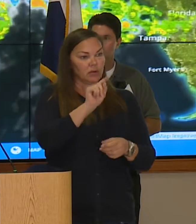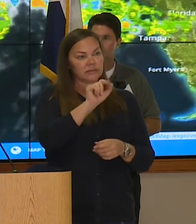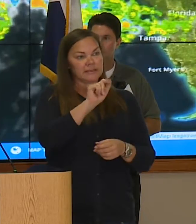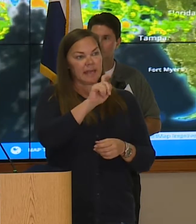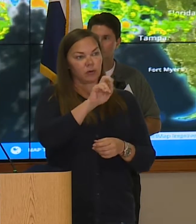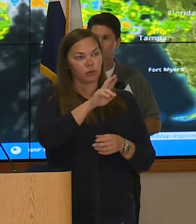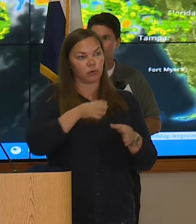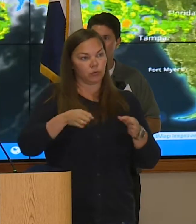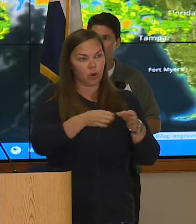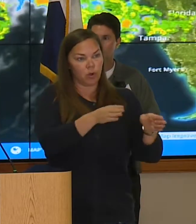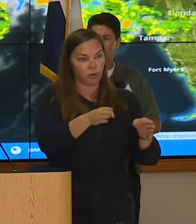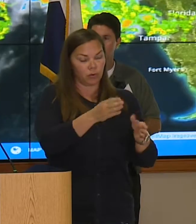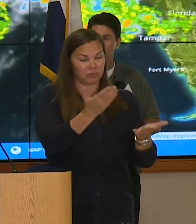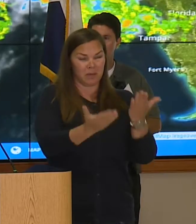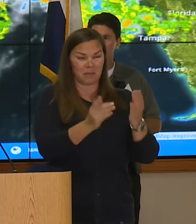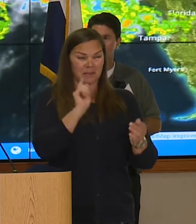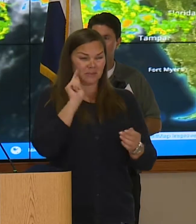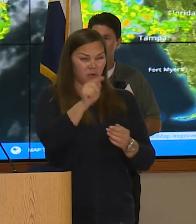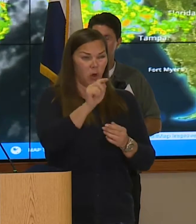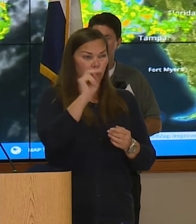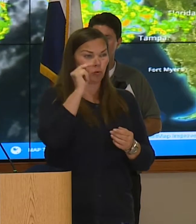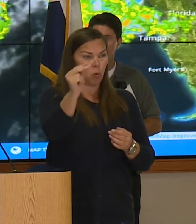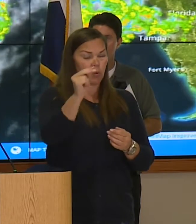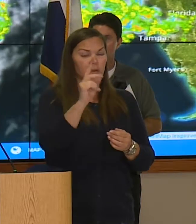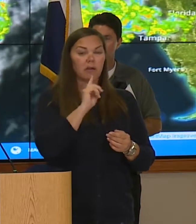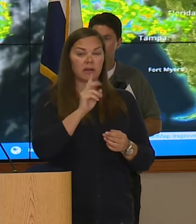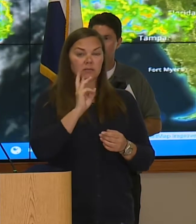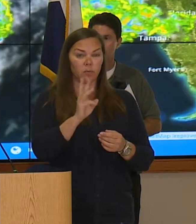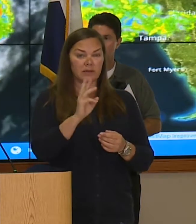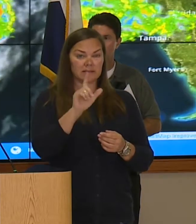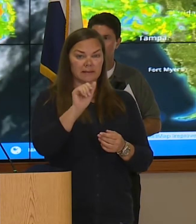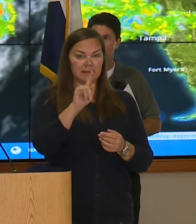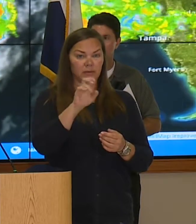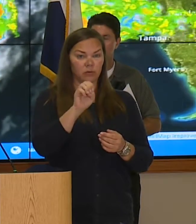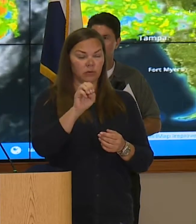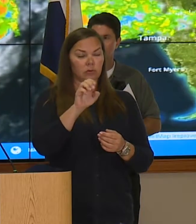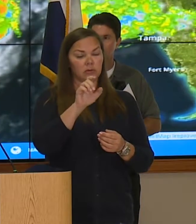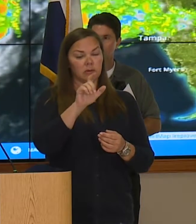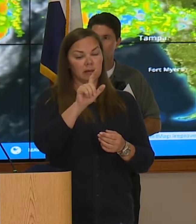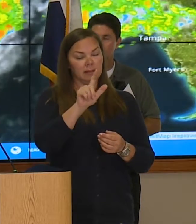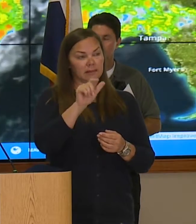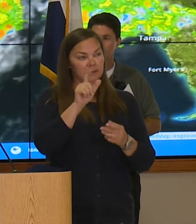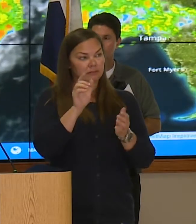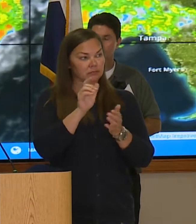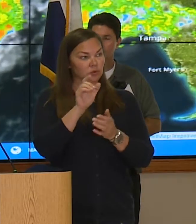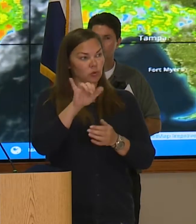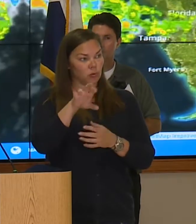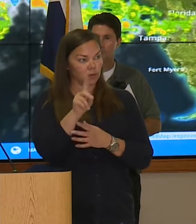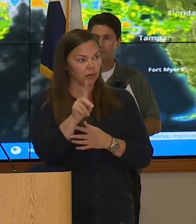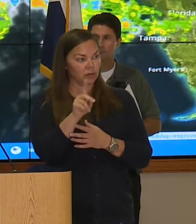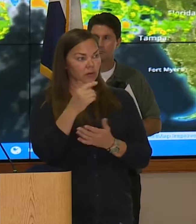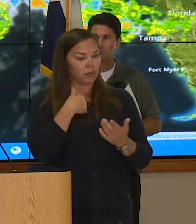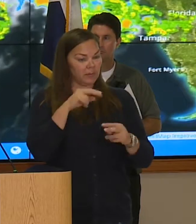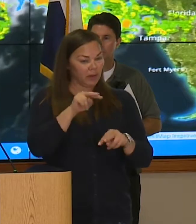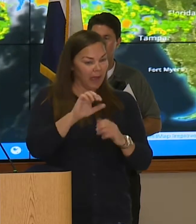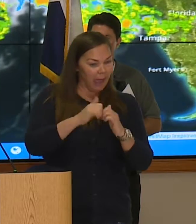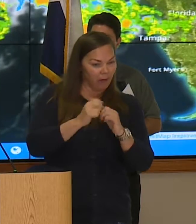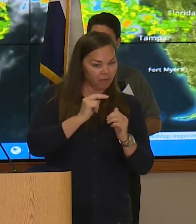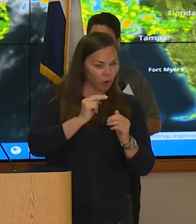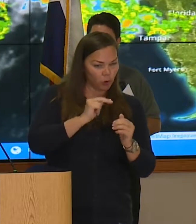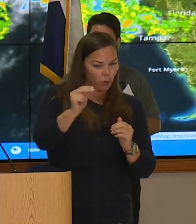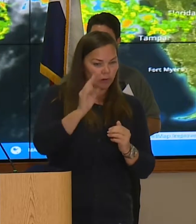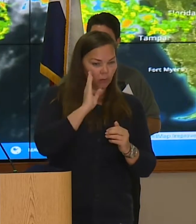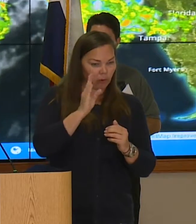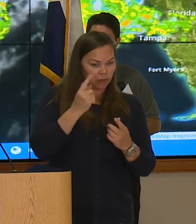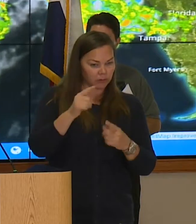Road, possibly as far north as West Little York. We've been looking at how far north this might extend. And we